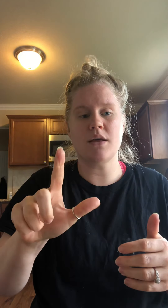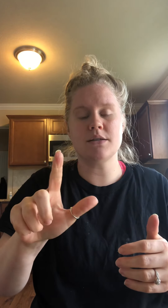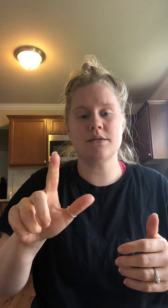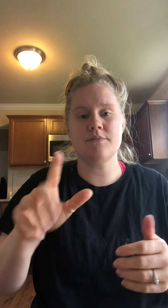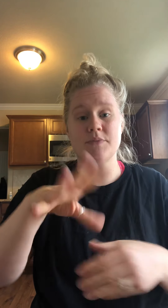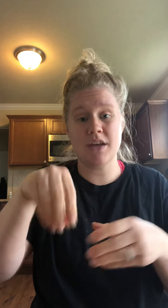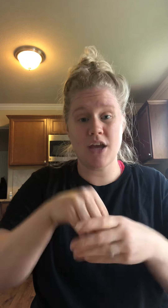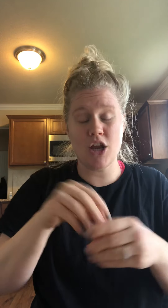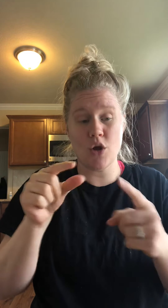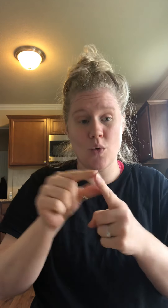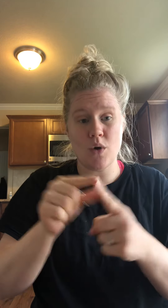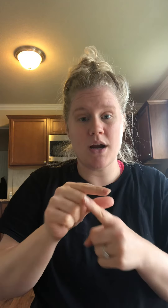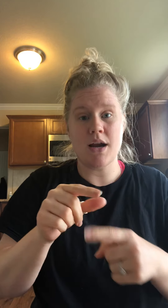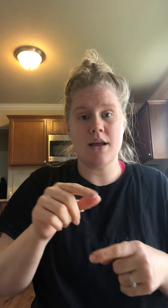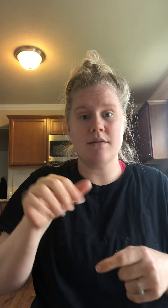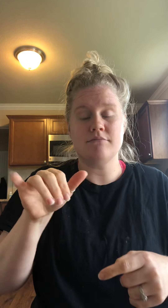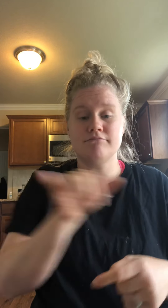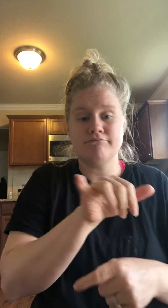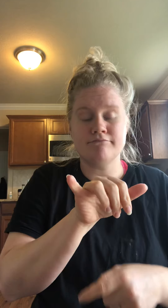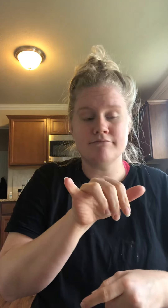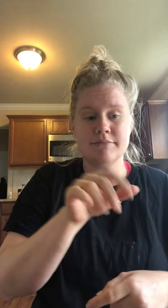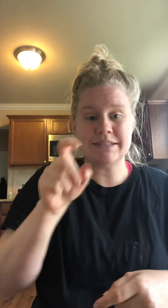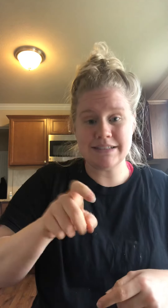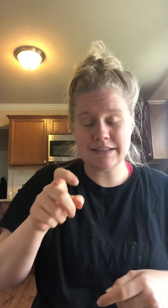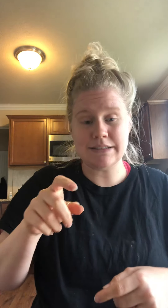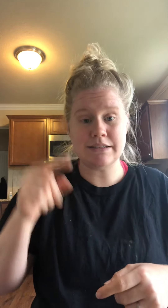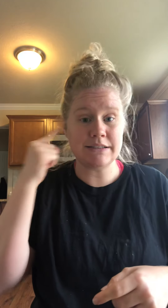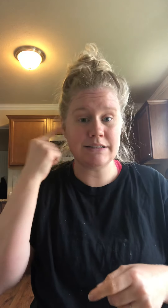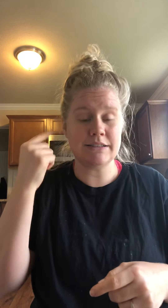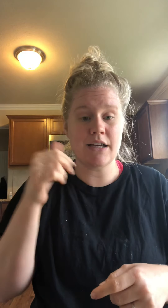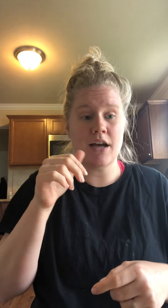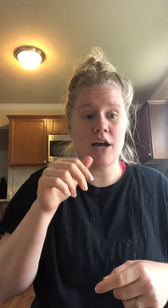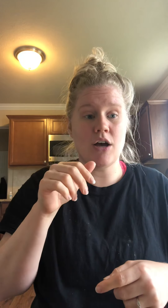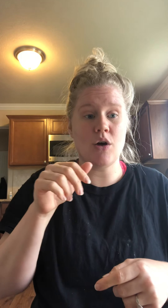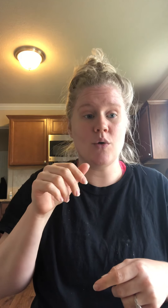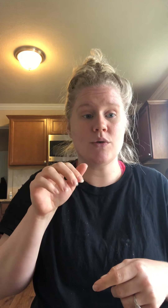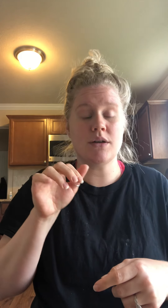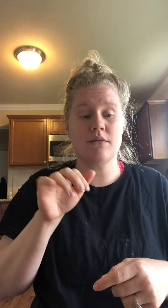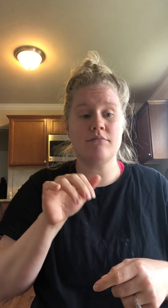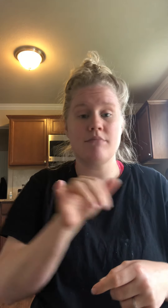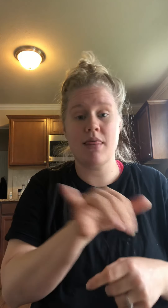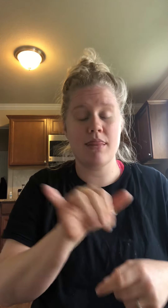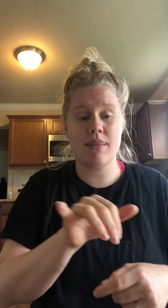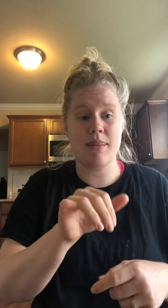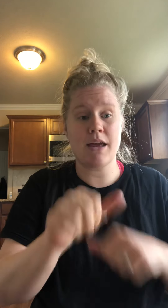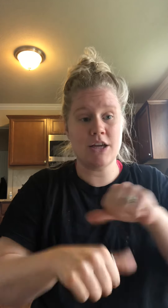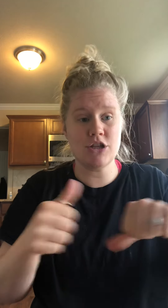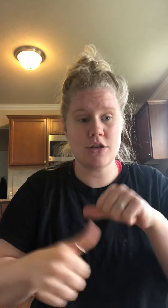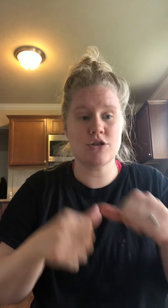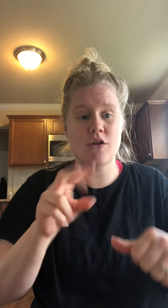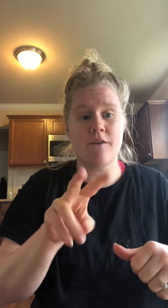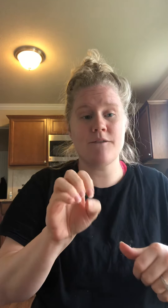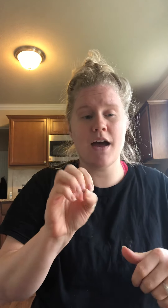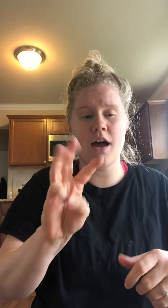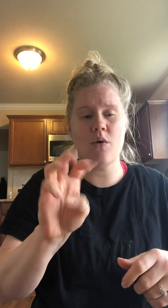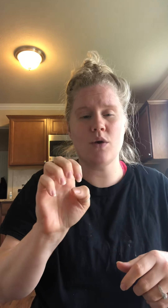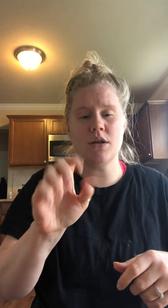2 syllables, those syllables will start to the vowels in those syllables will start to converge.